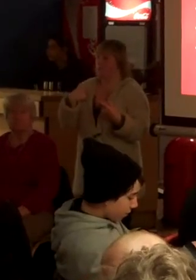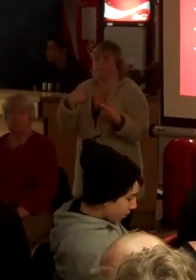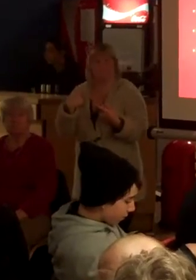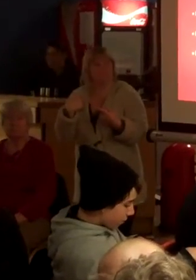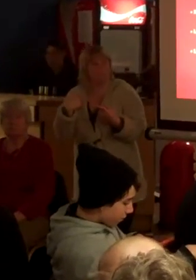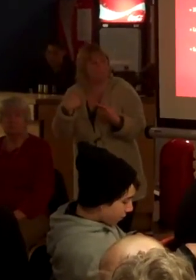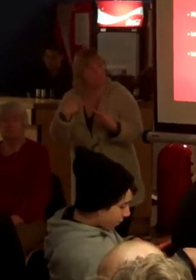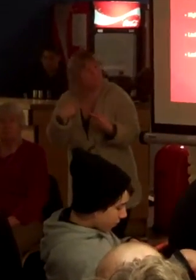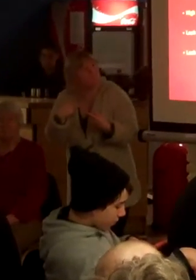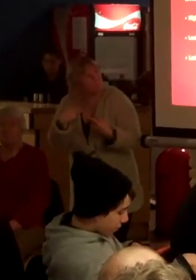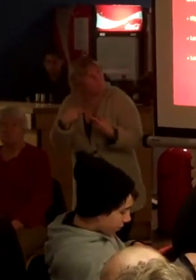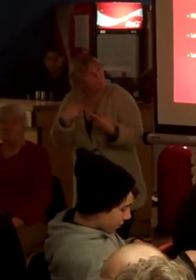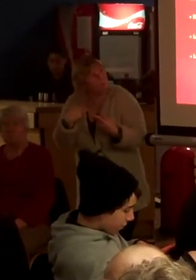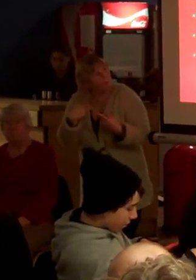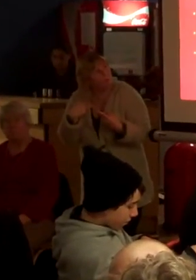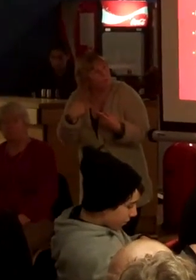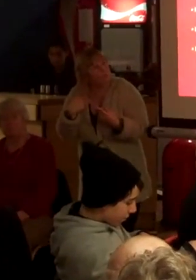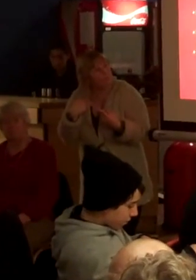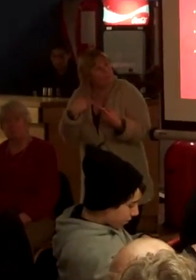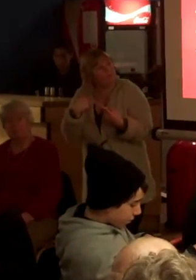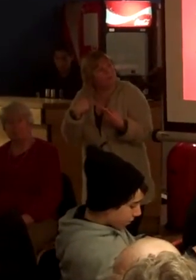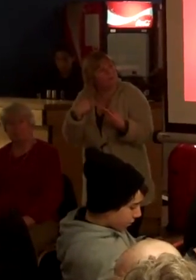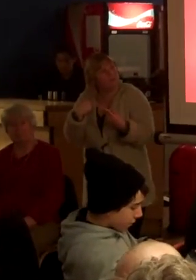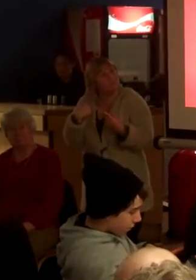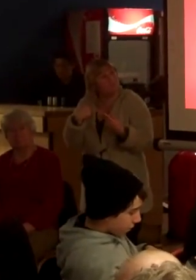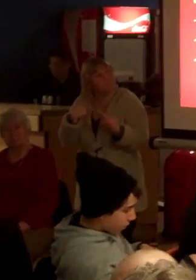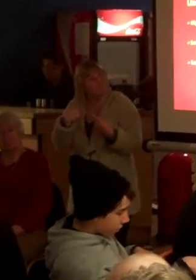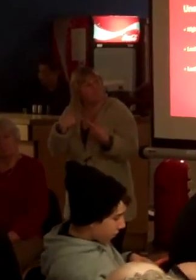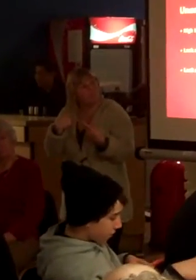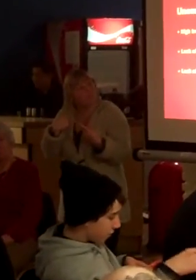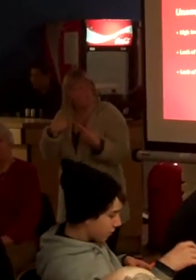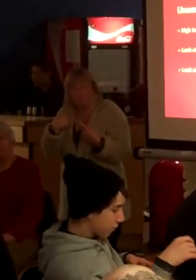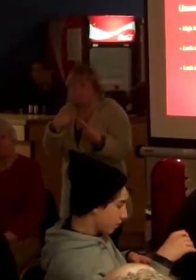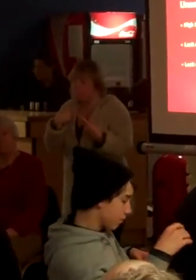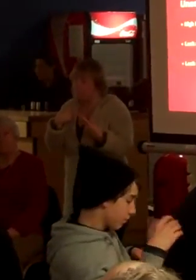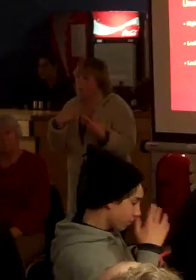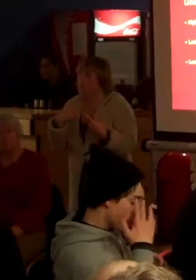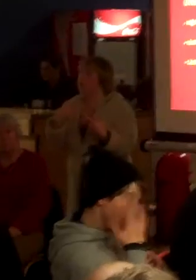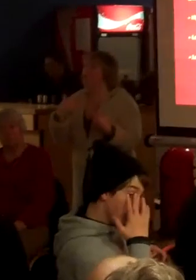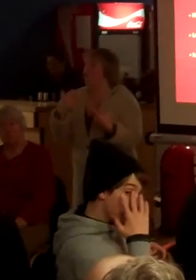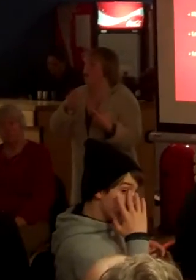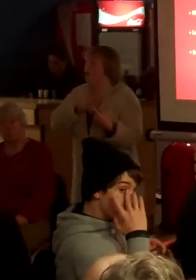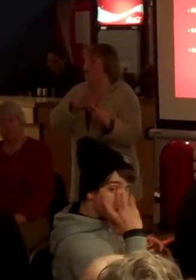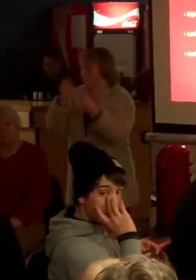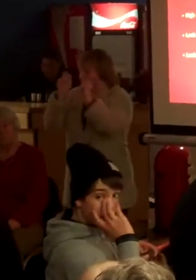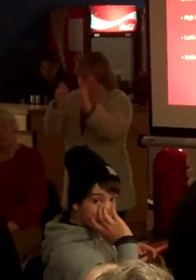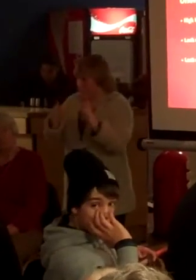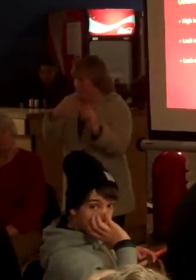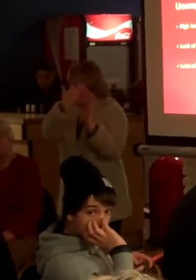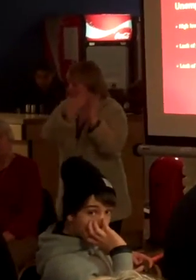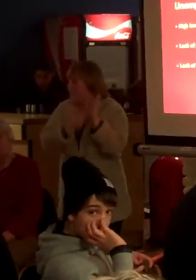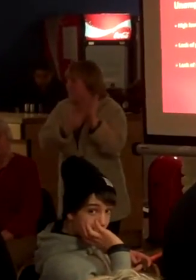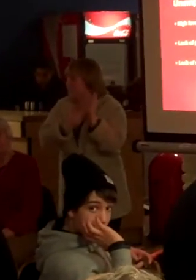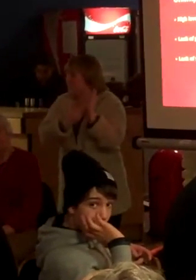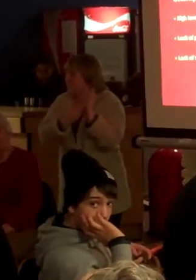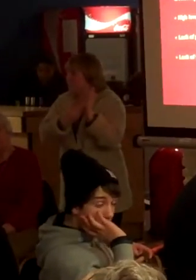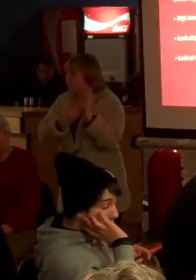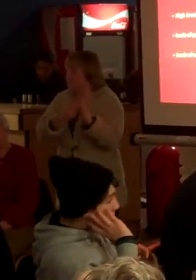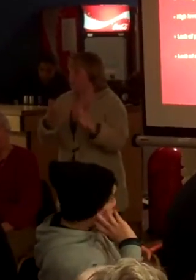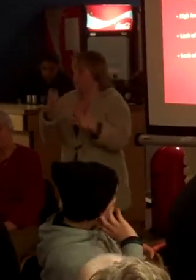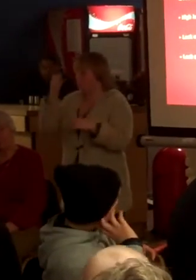or they go to school for just a short time because they lack school fees, and as a result, there is a problem of